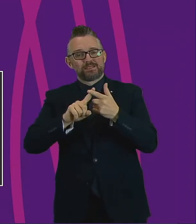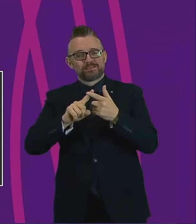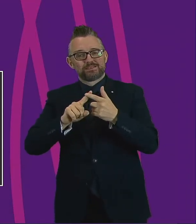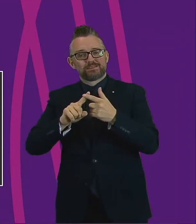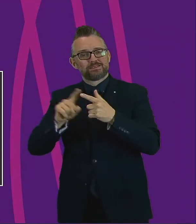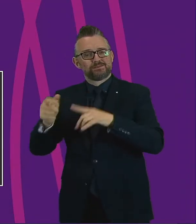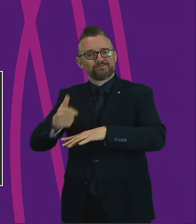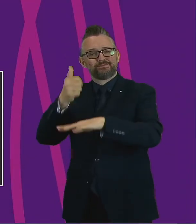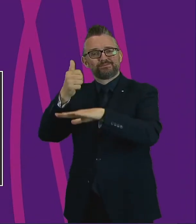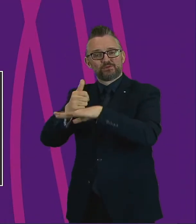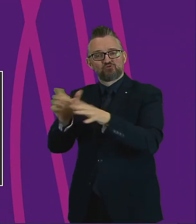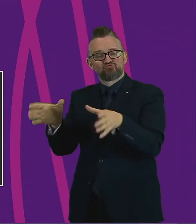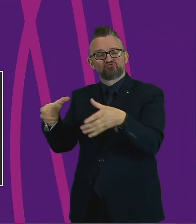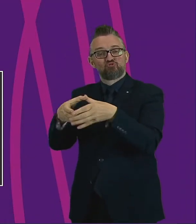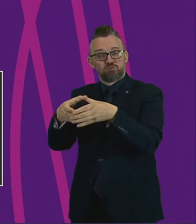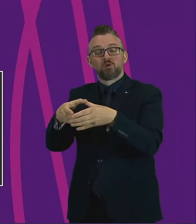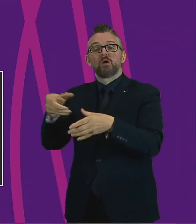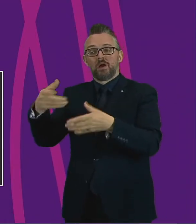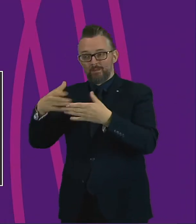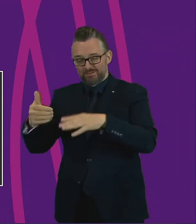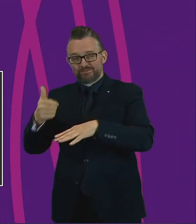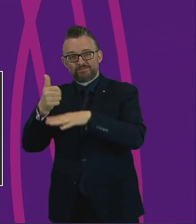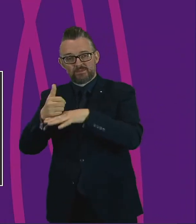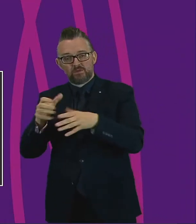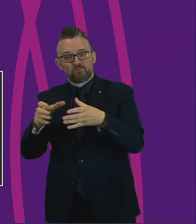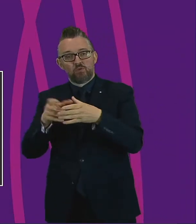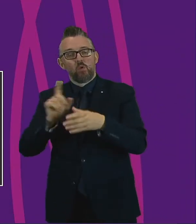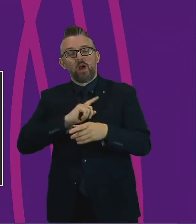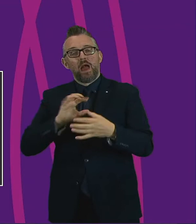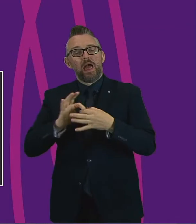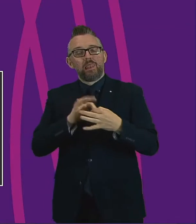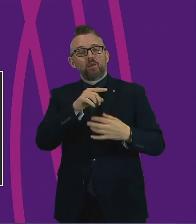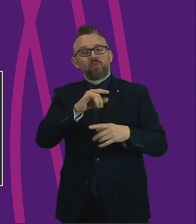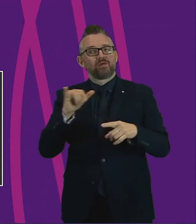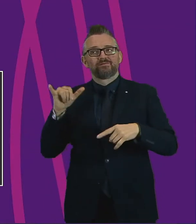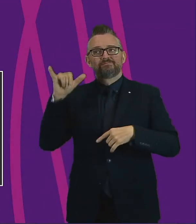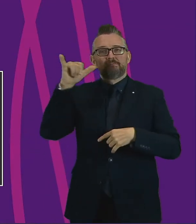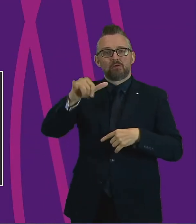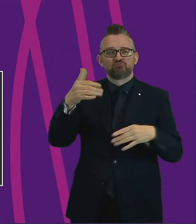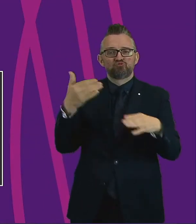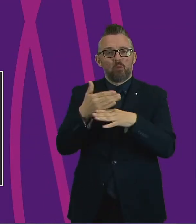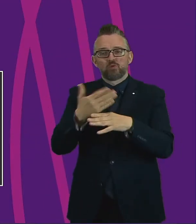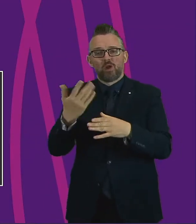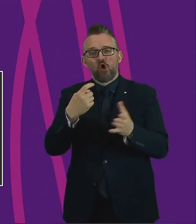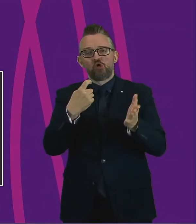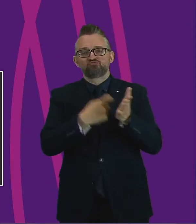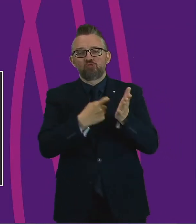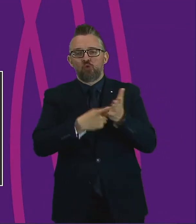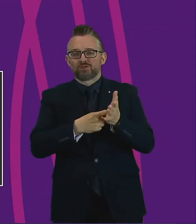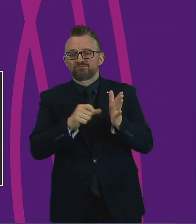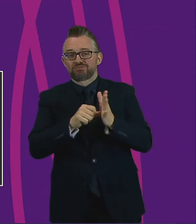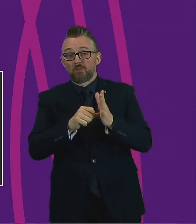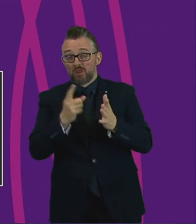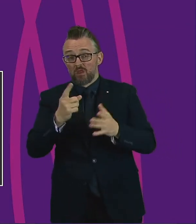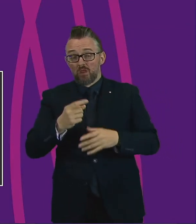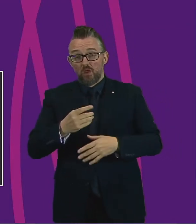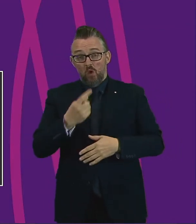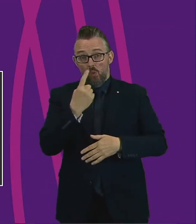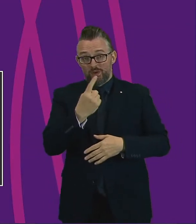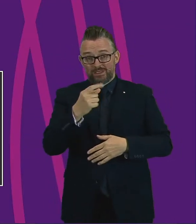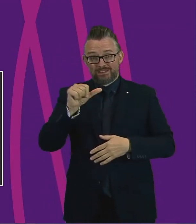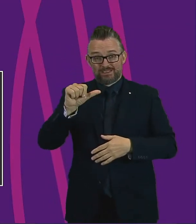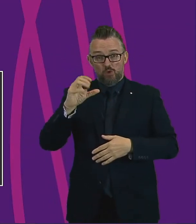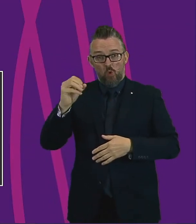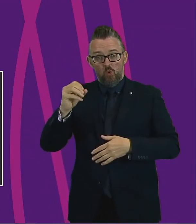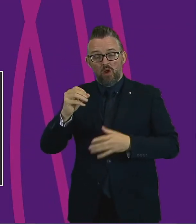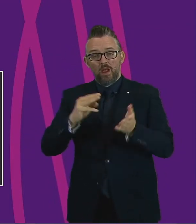that a group has been established to respond to the situation at Rolls-Royce and support aerospace jobs. However, with the loss of 160